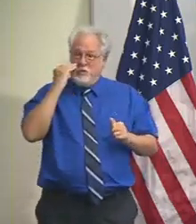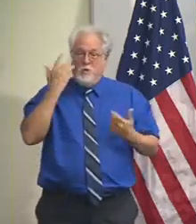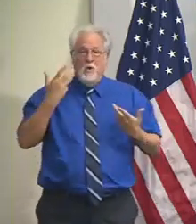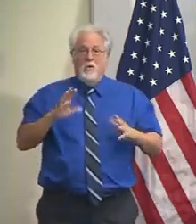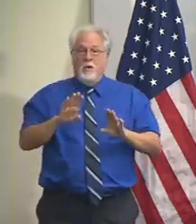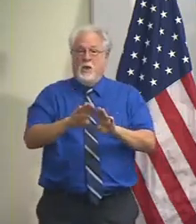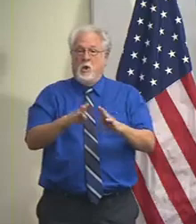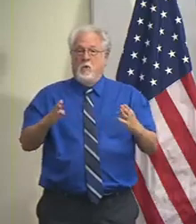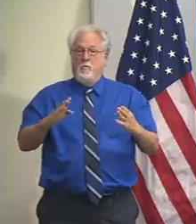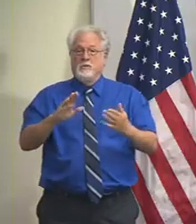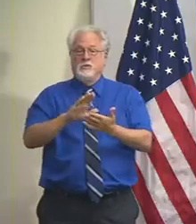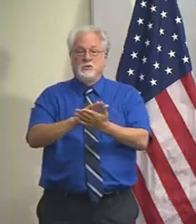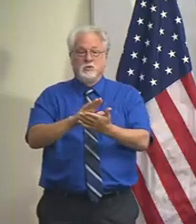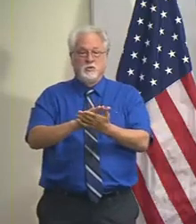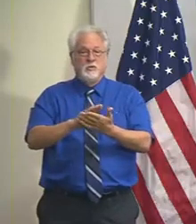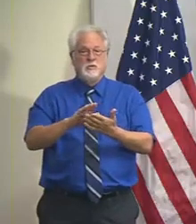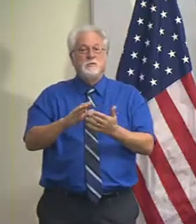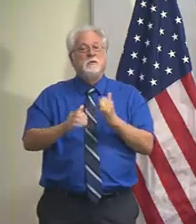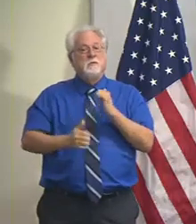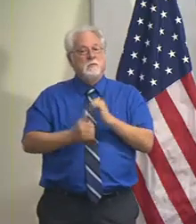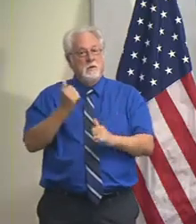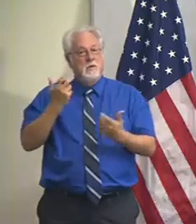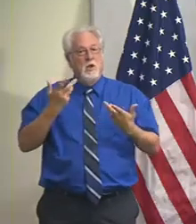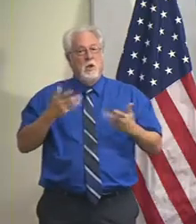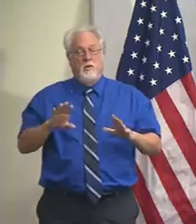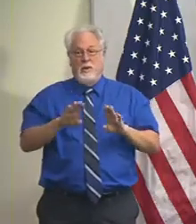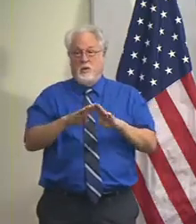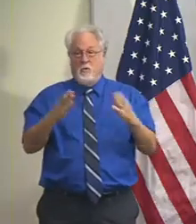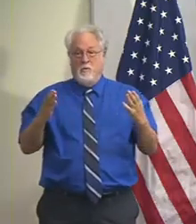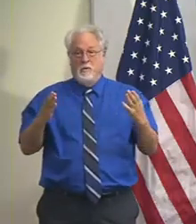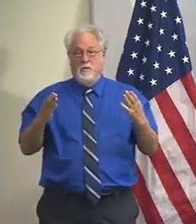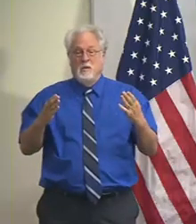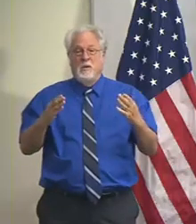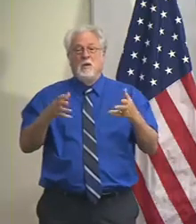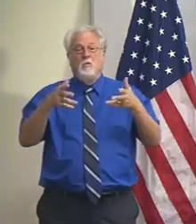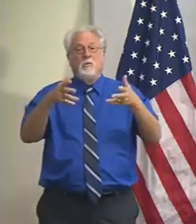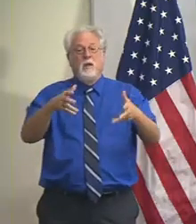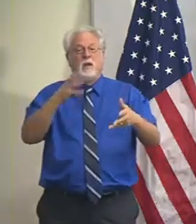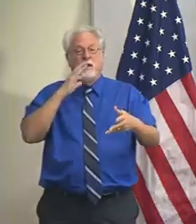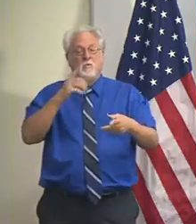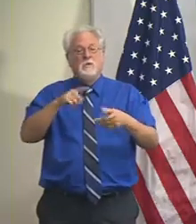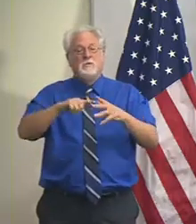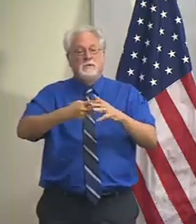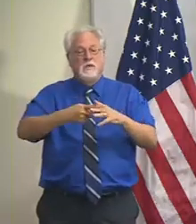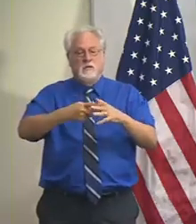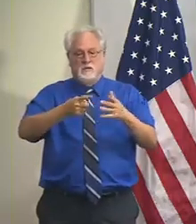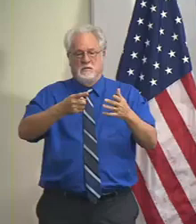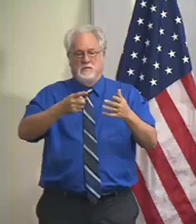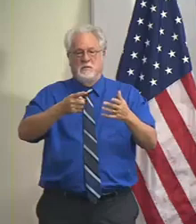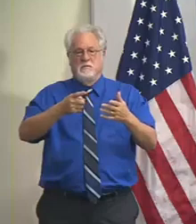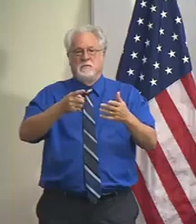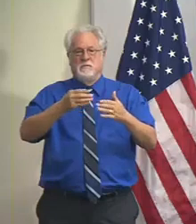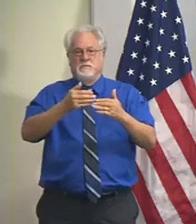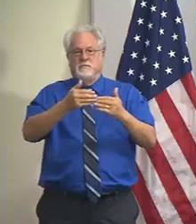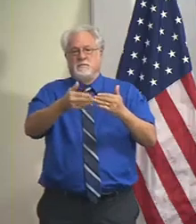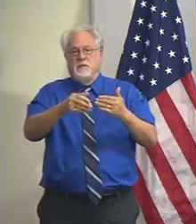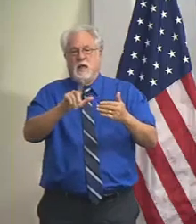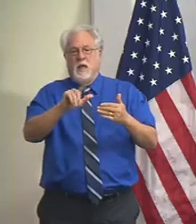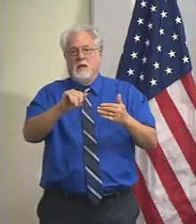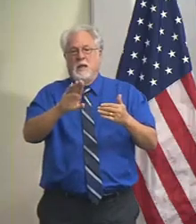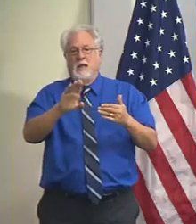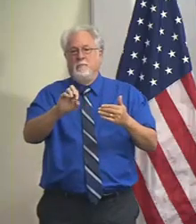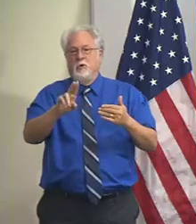already opened our schools. The vast majority are already open. The remainder are going to come online just on the other side of Labor